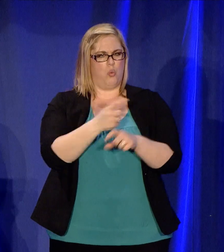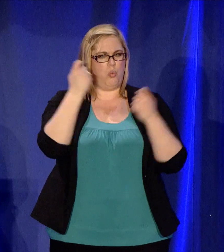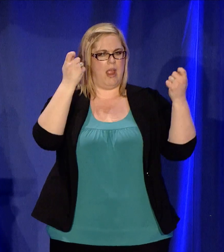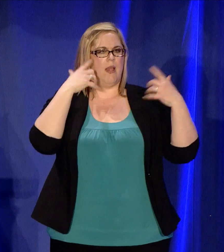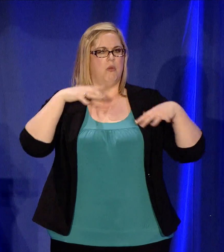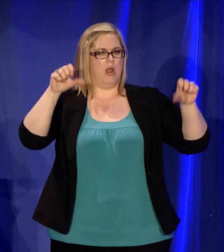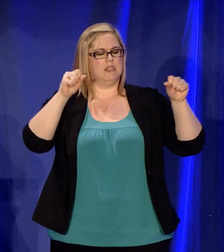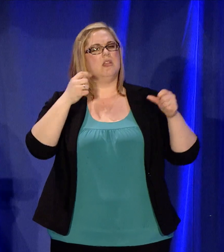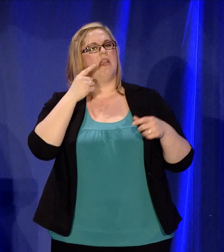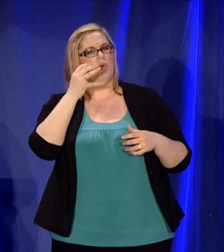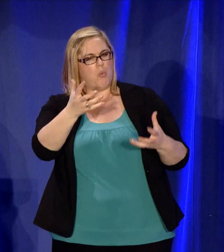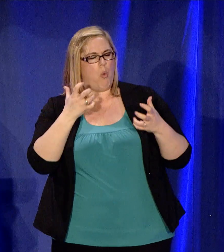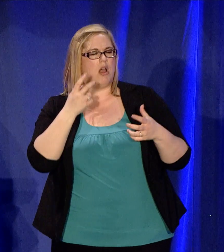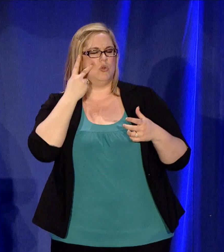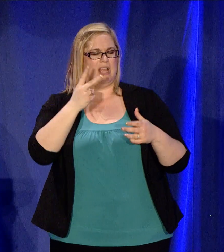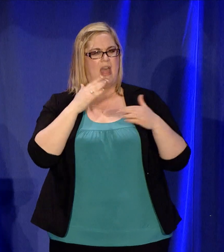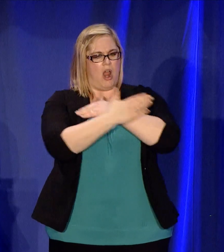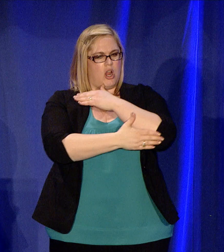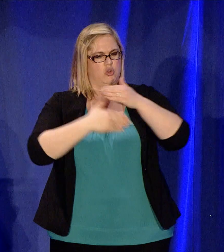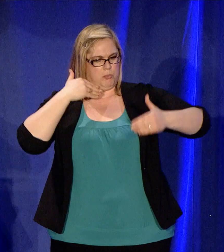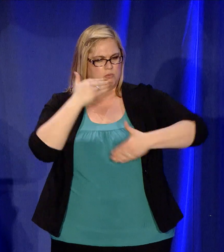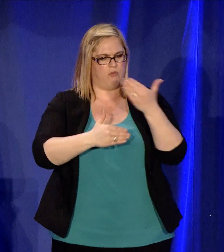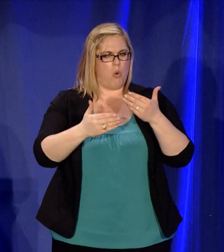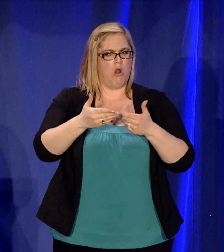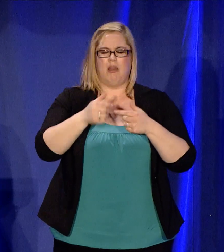the country forward and not backward.